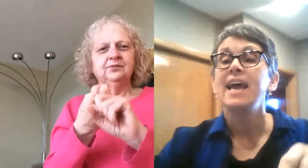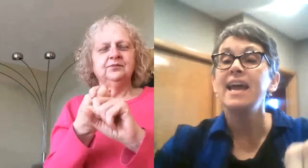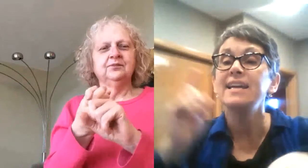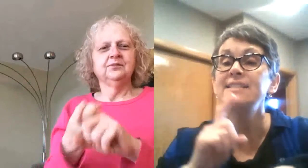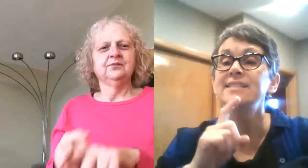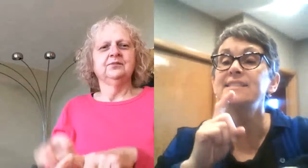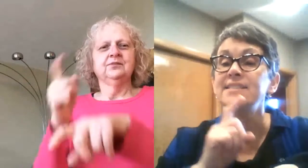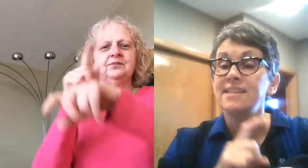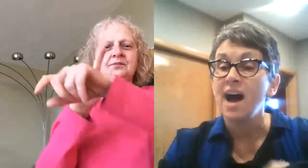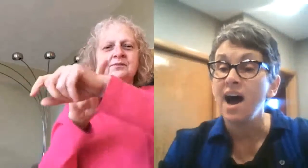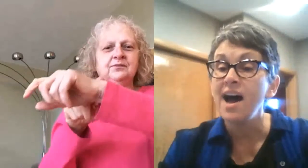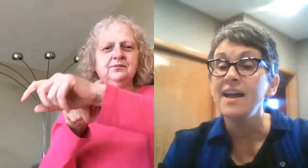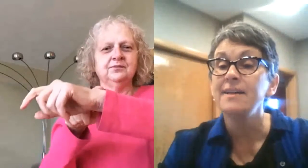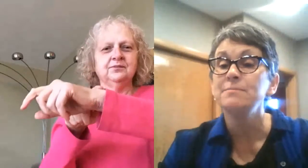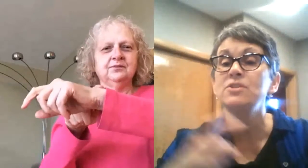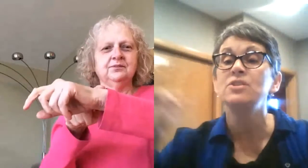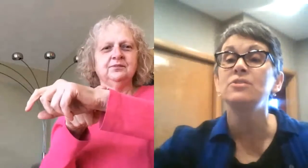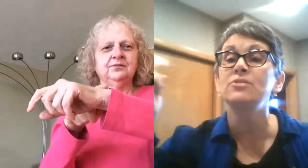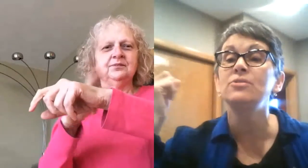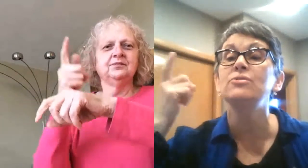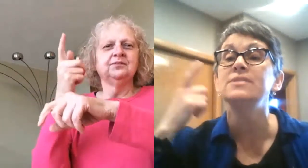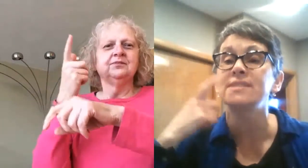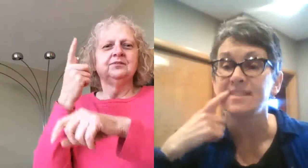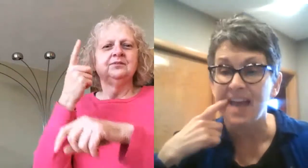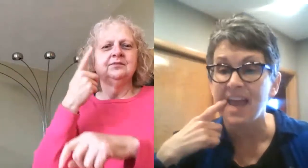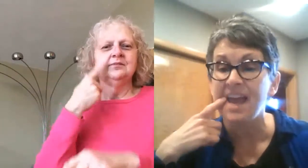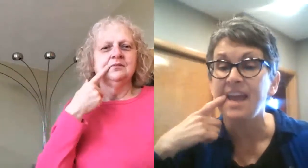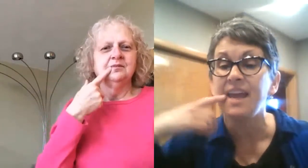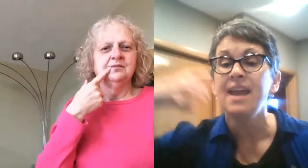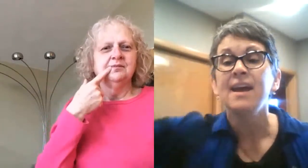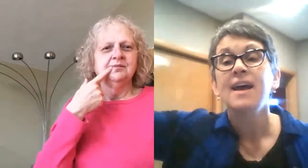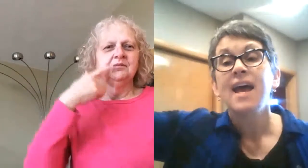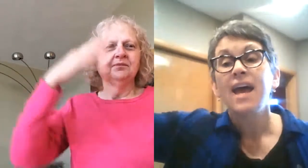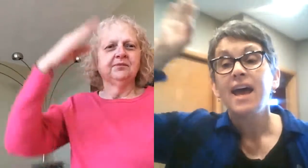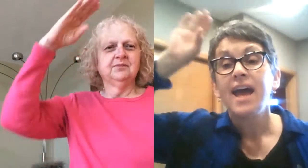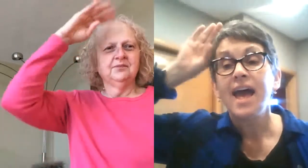friends. It's time to say